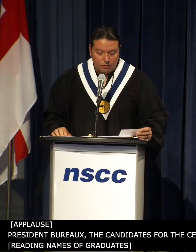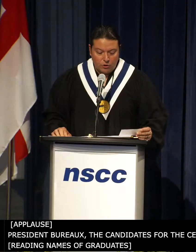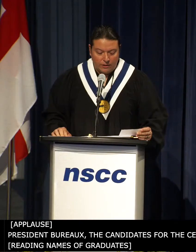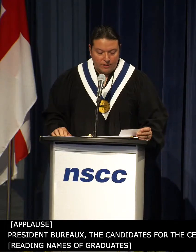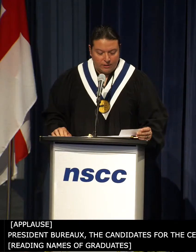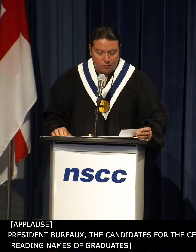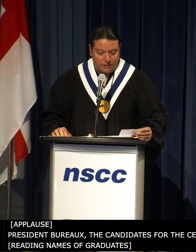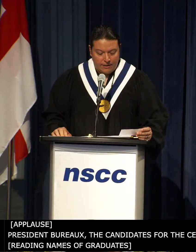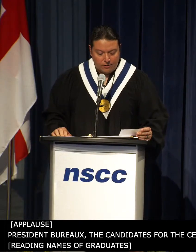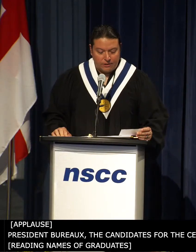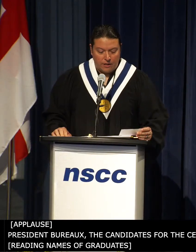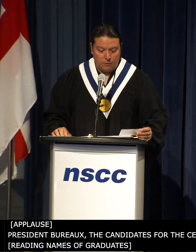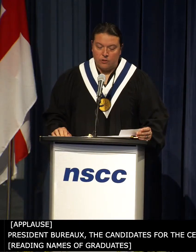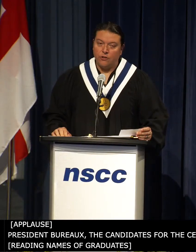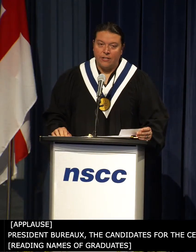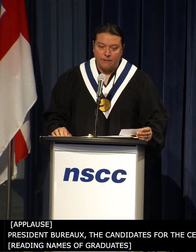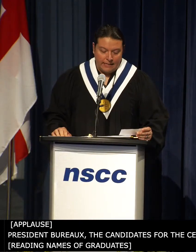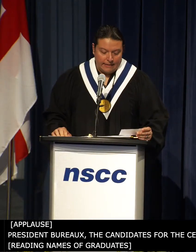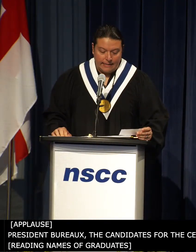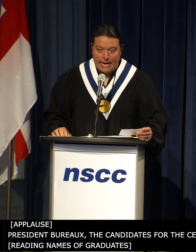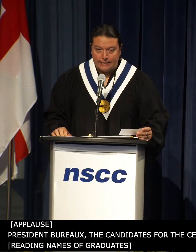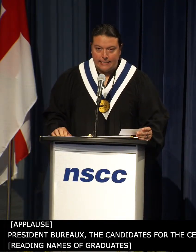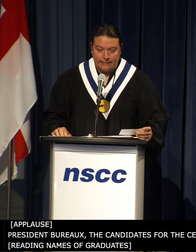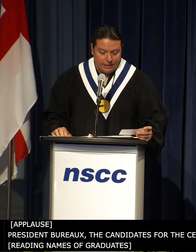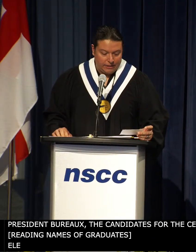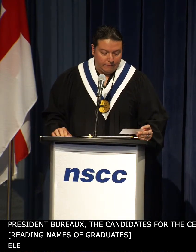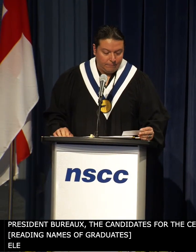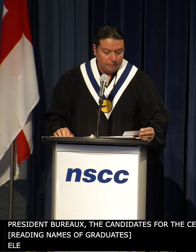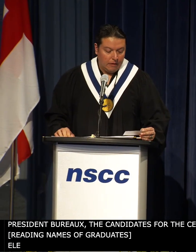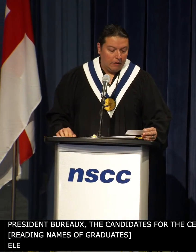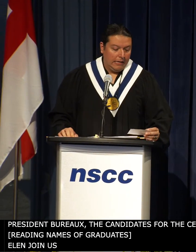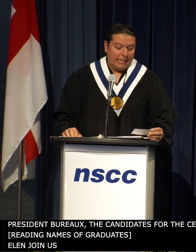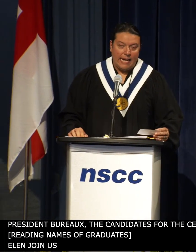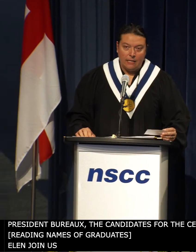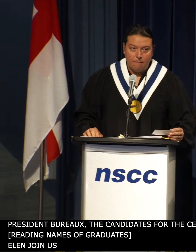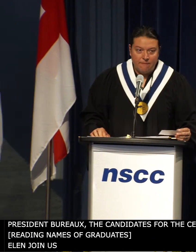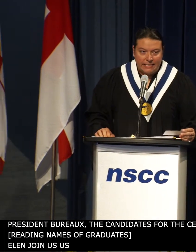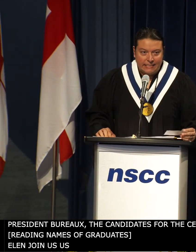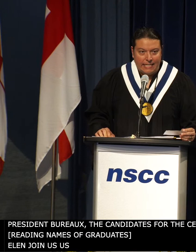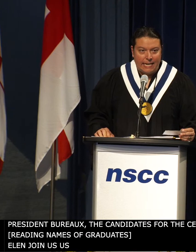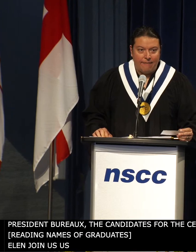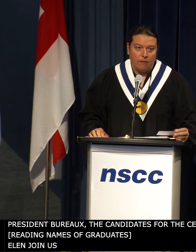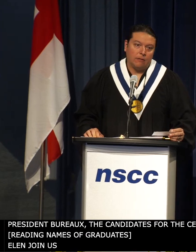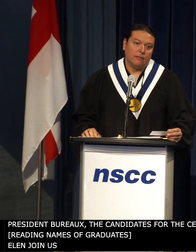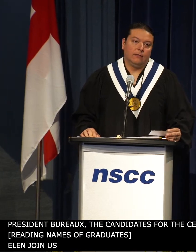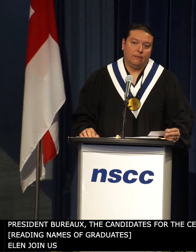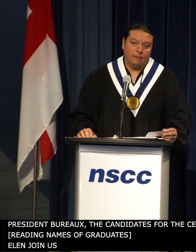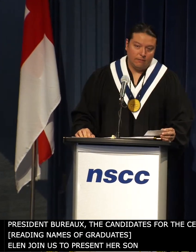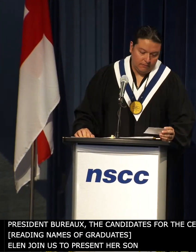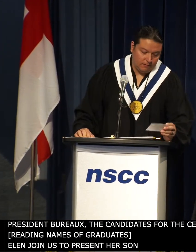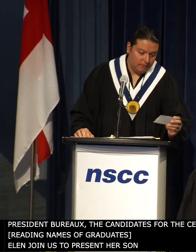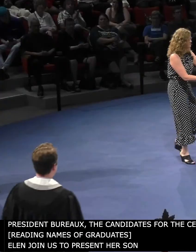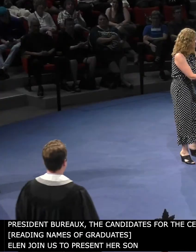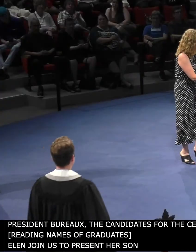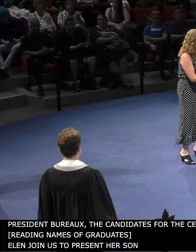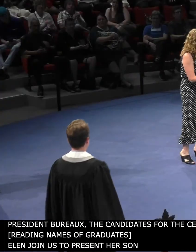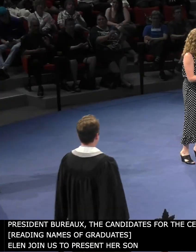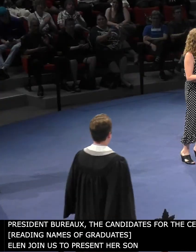Ellen Neville joins us to present her son with her certificate in gas technician. Caleb Vincent Neville.